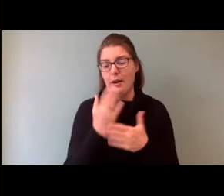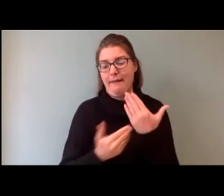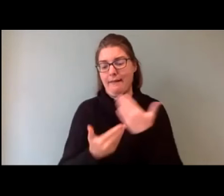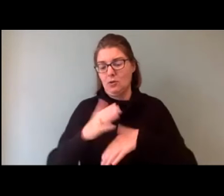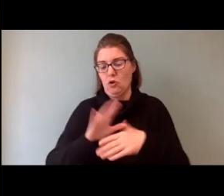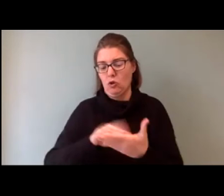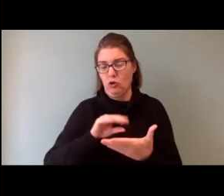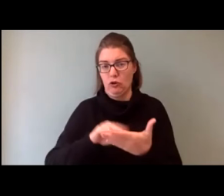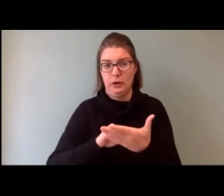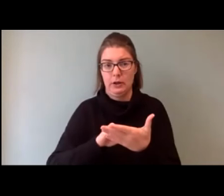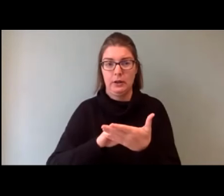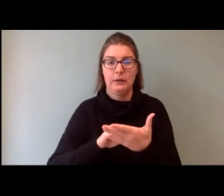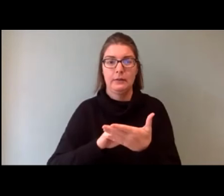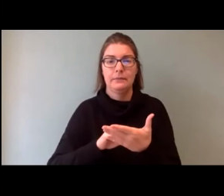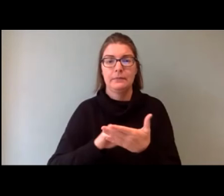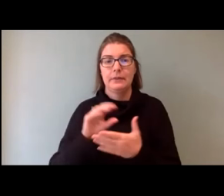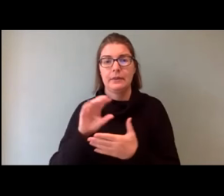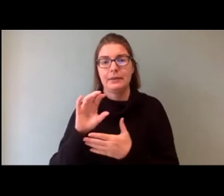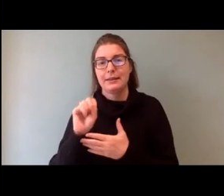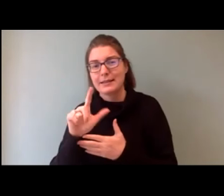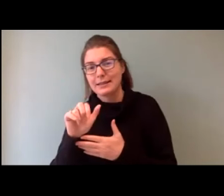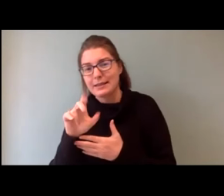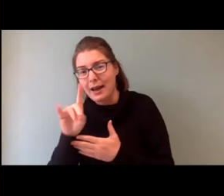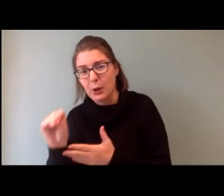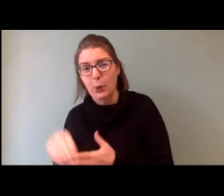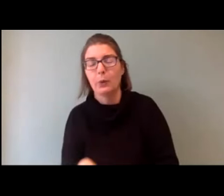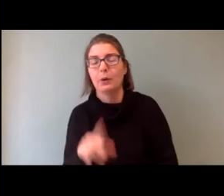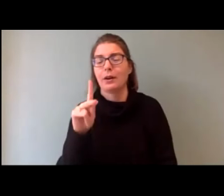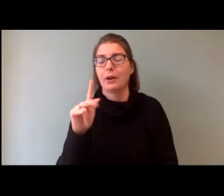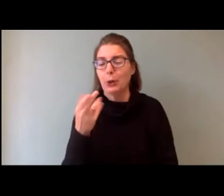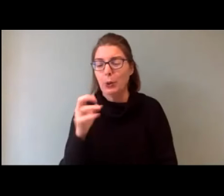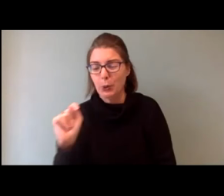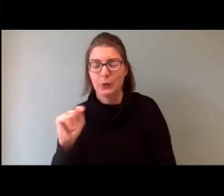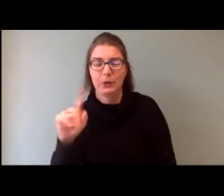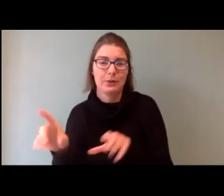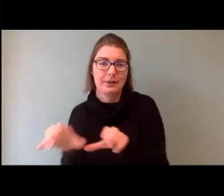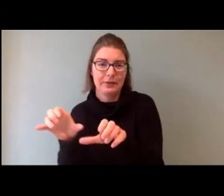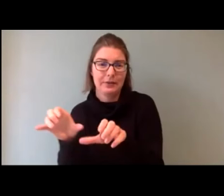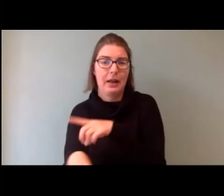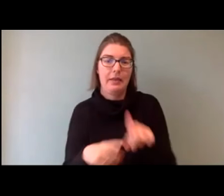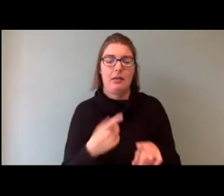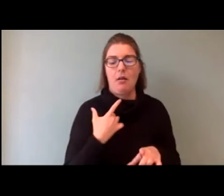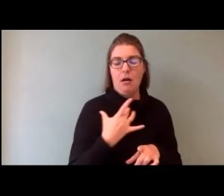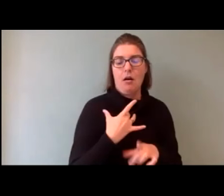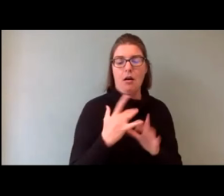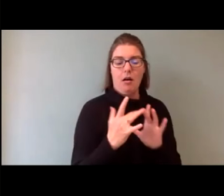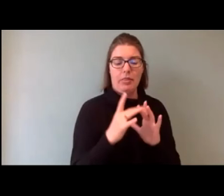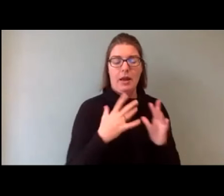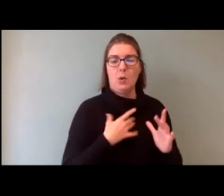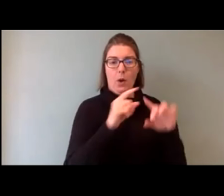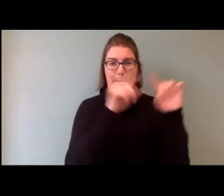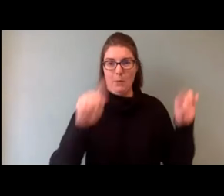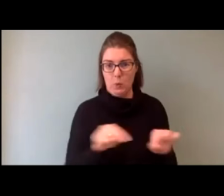the Mentimeters, the Slidos, the Kahoots, and then you've got your sort of online whiteboards. And